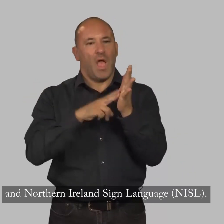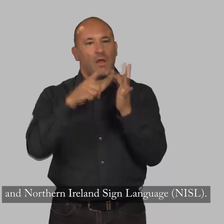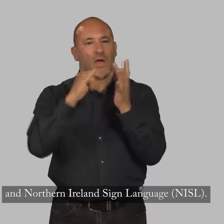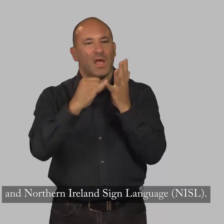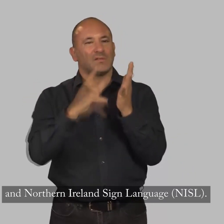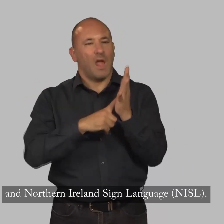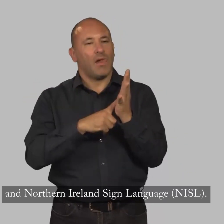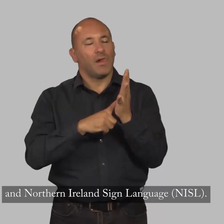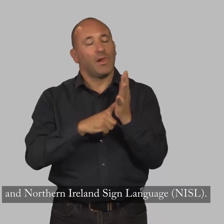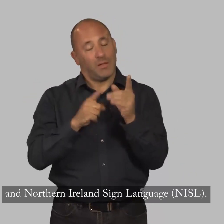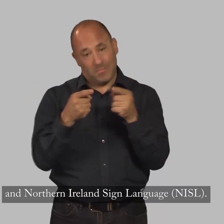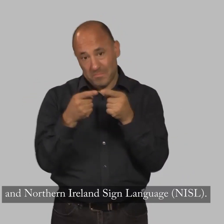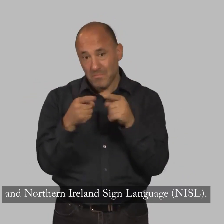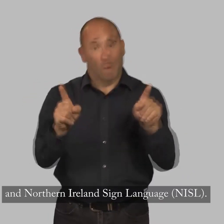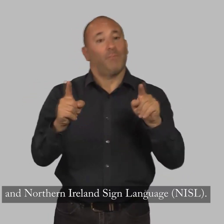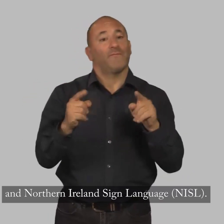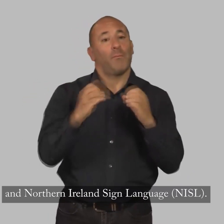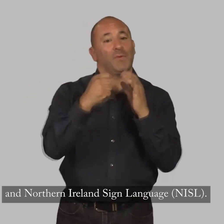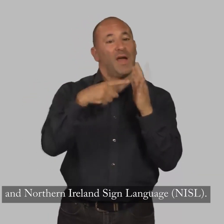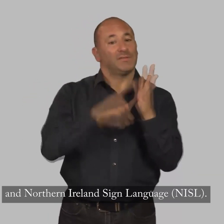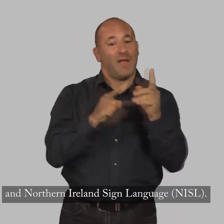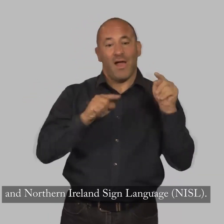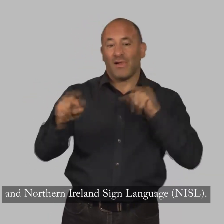Language, NISL.